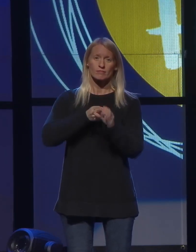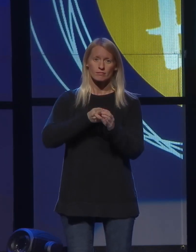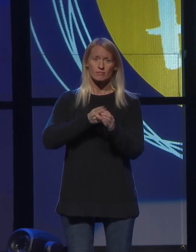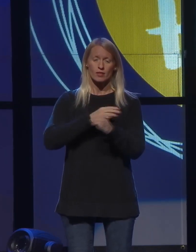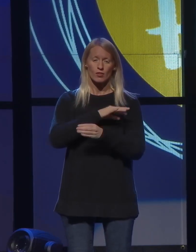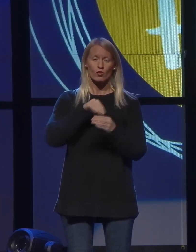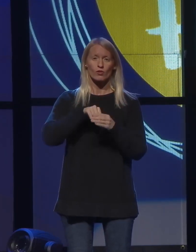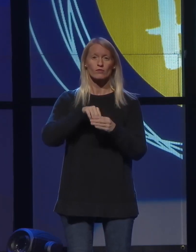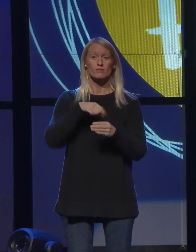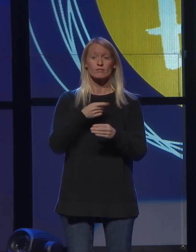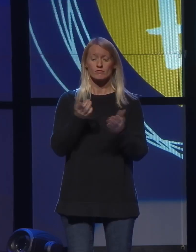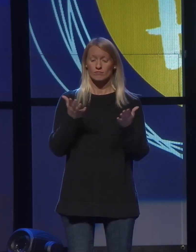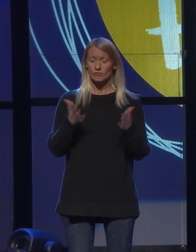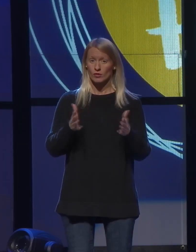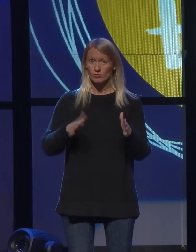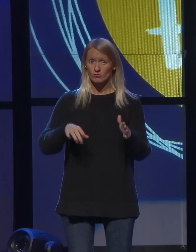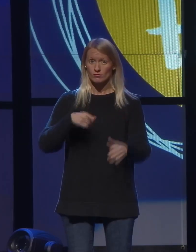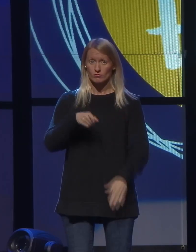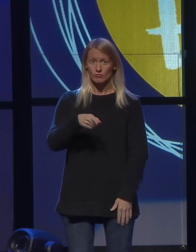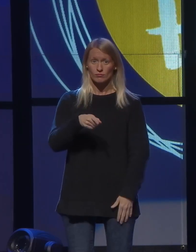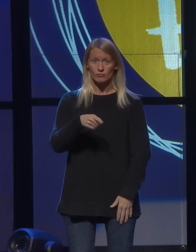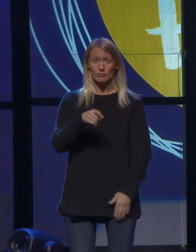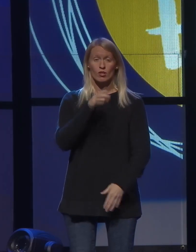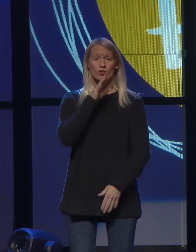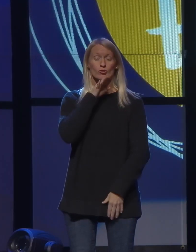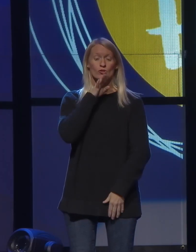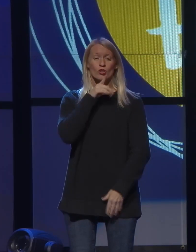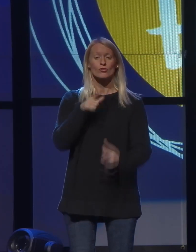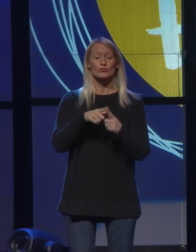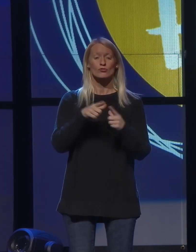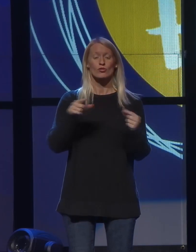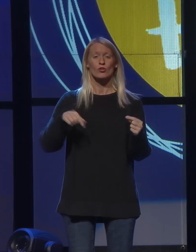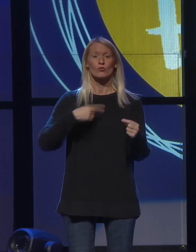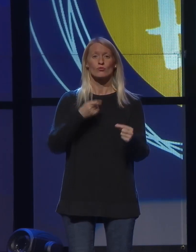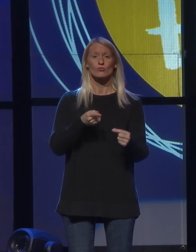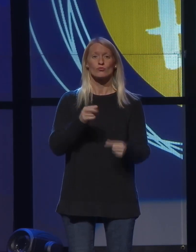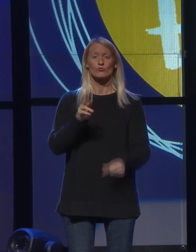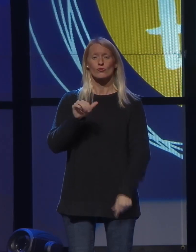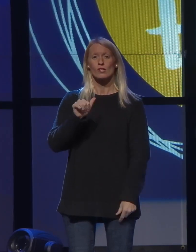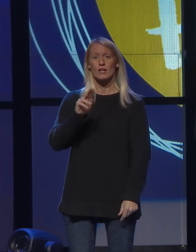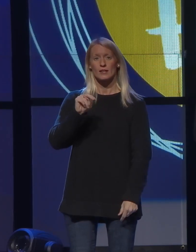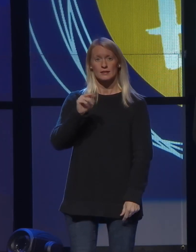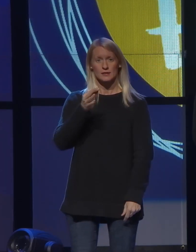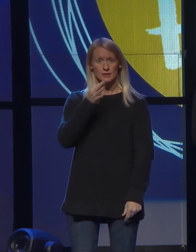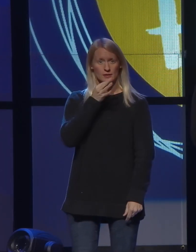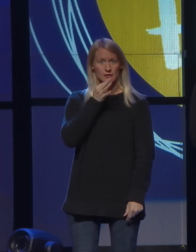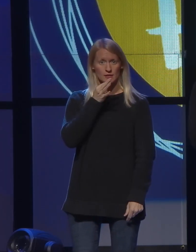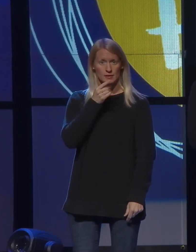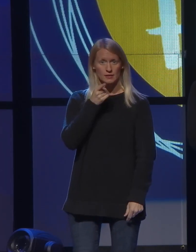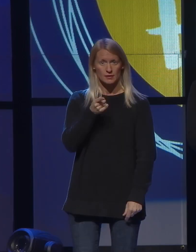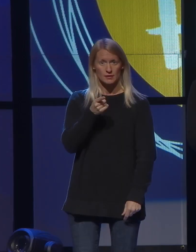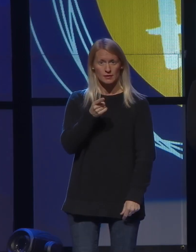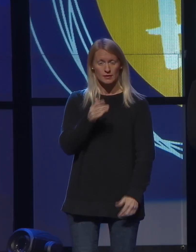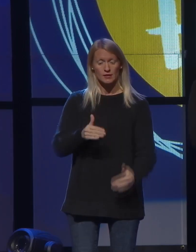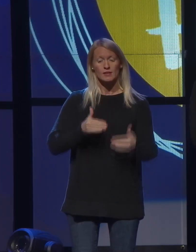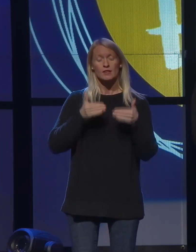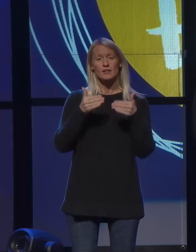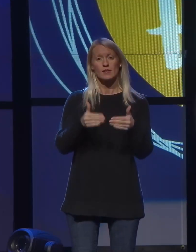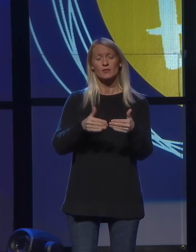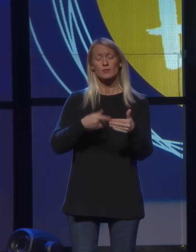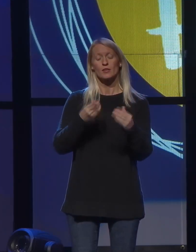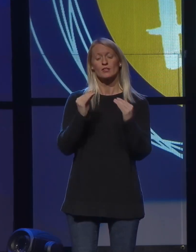for right now, so go ahead, grab those talk notes. Ryan will be out in just a minute to the next part of our